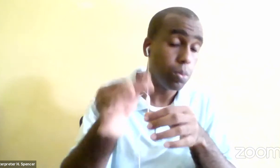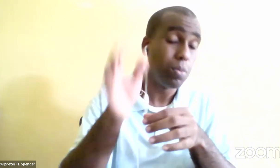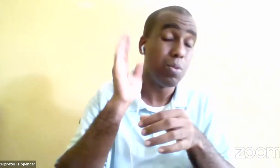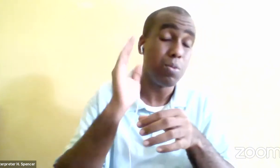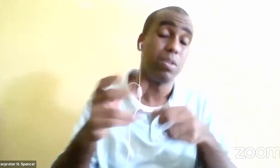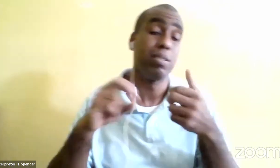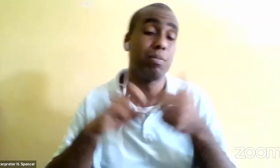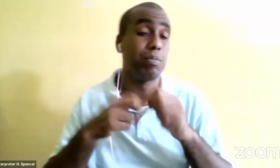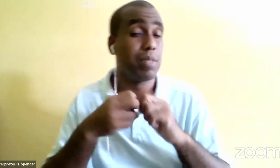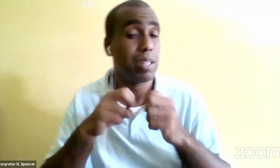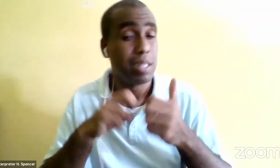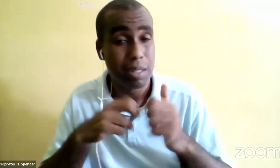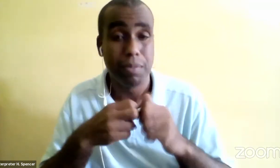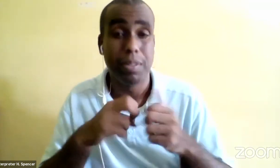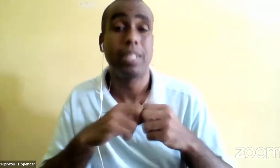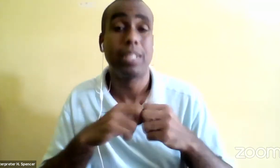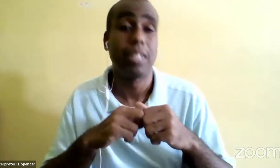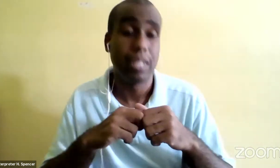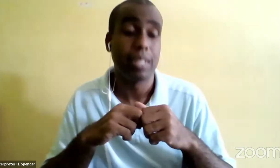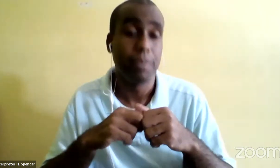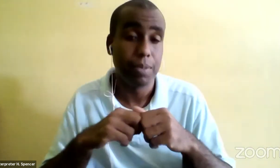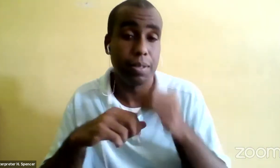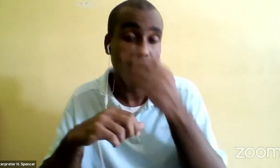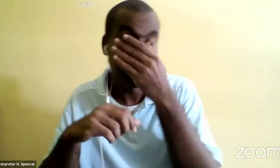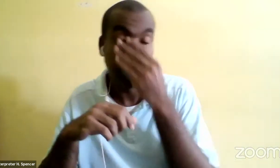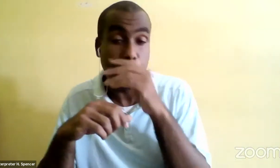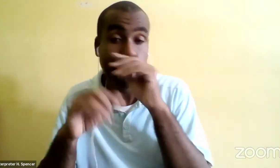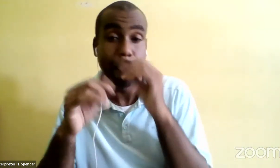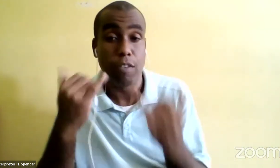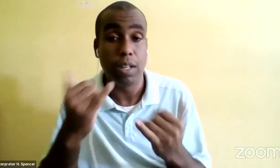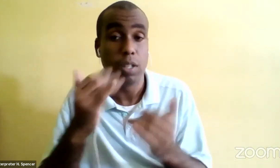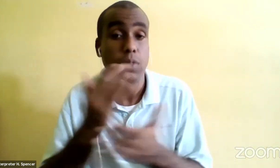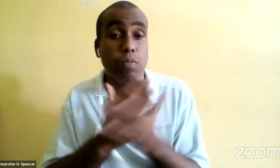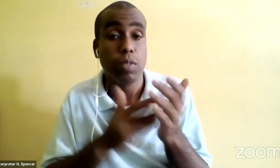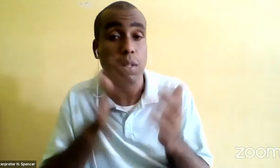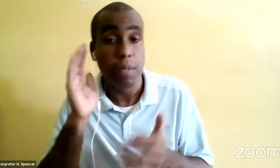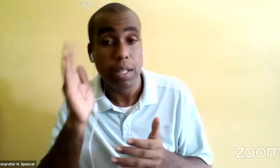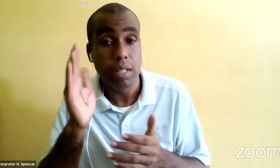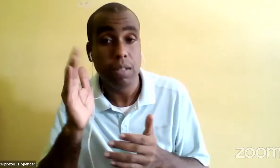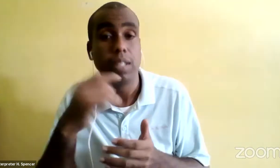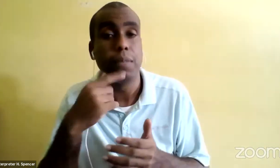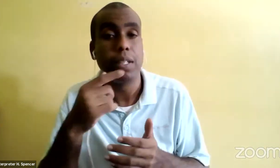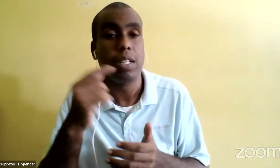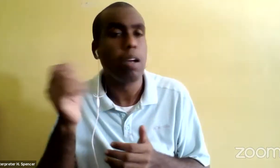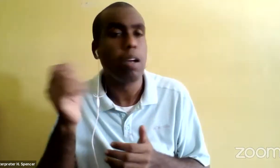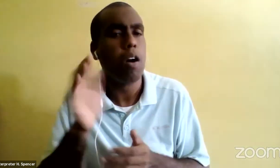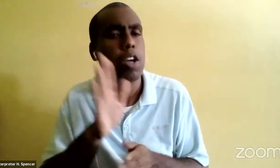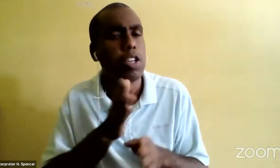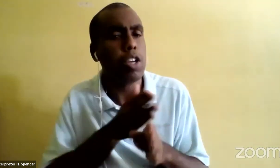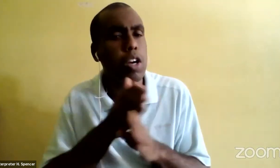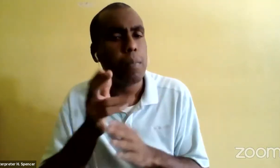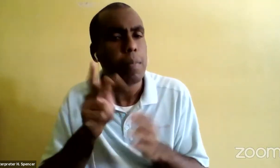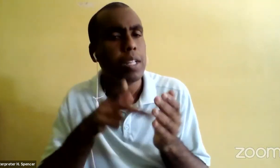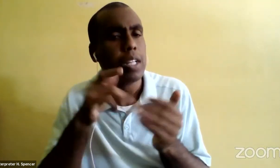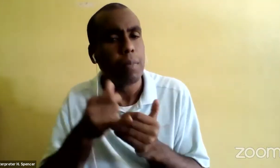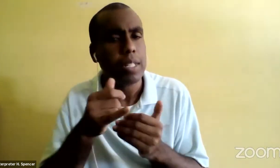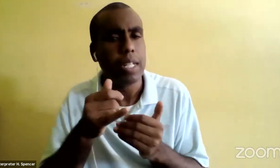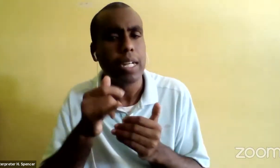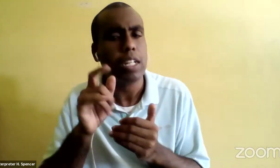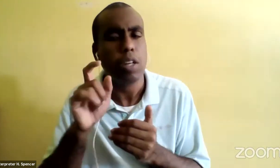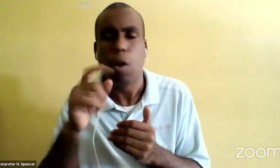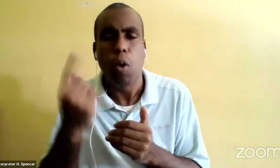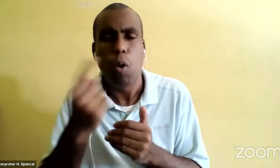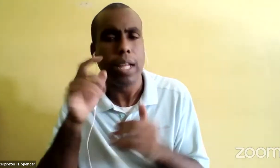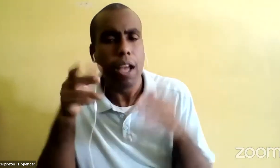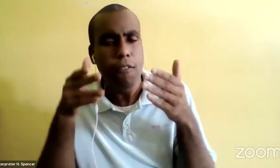problems. And I've already heard from some lecturers that people are being told that, oh, you can do all the major projects in semester 2. That's exactly why